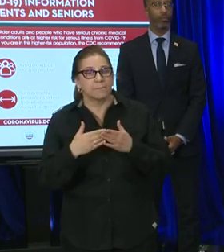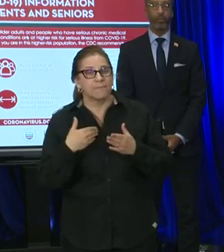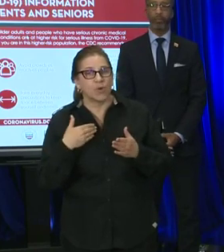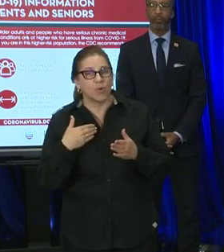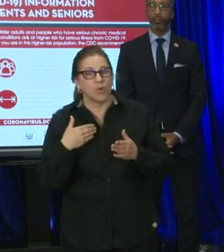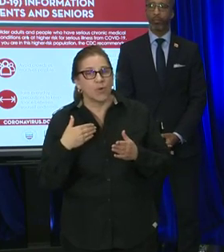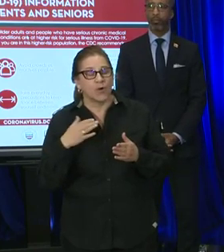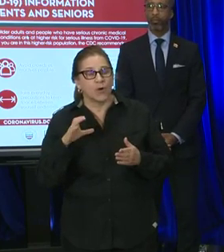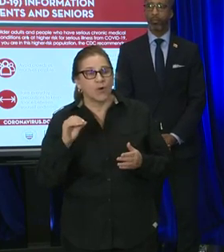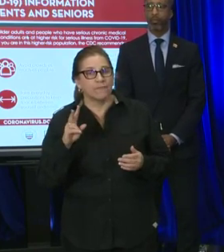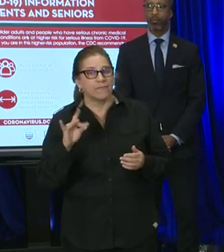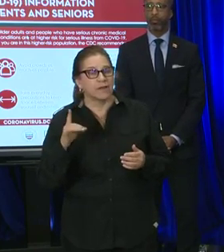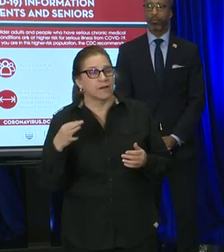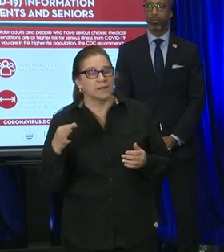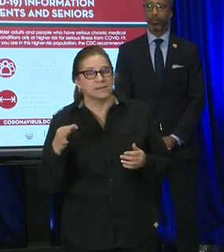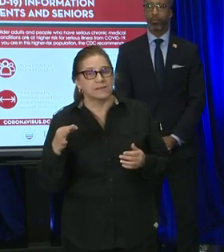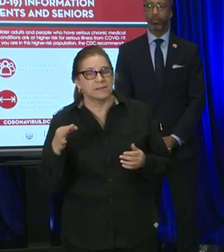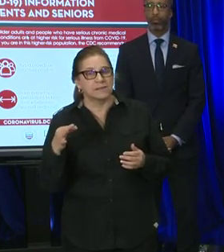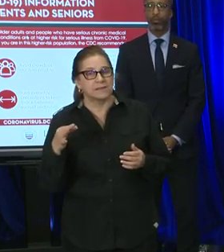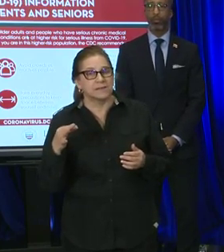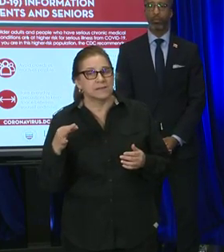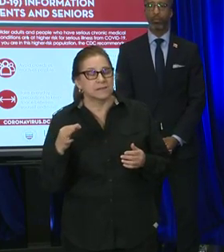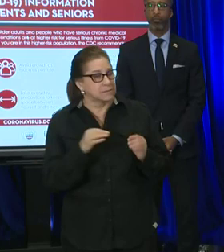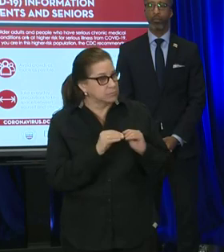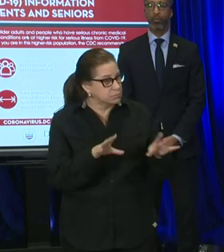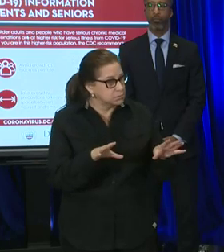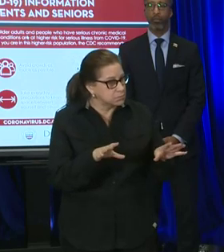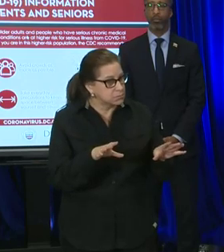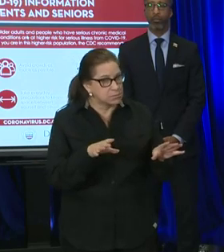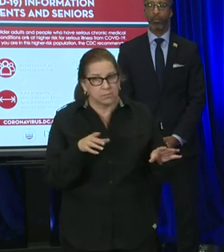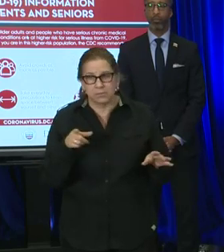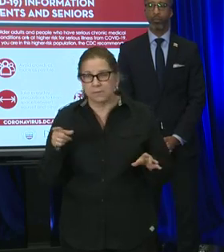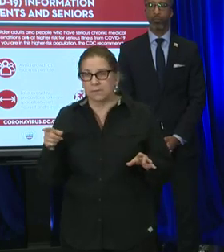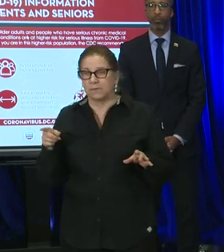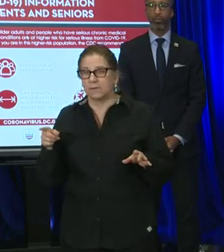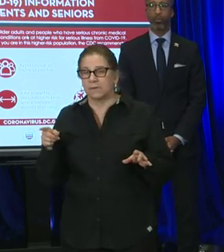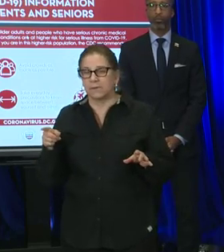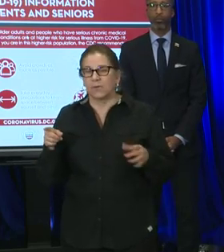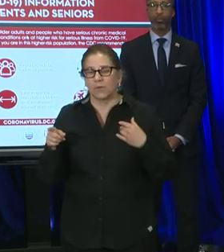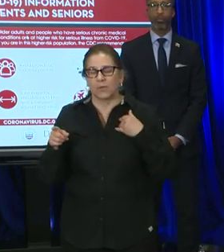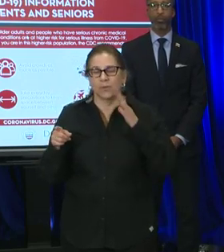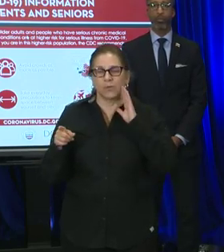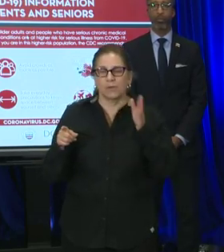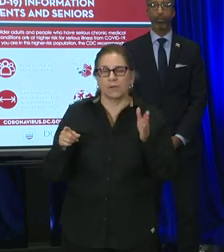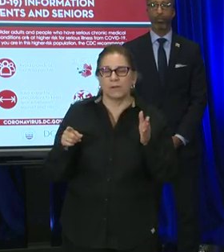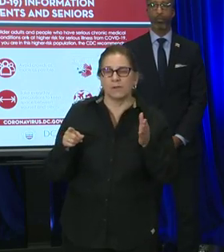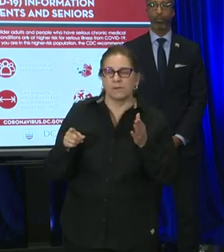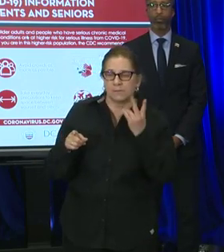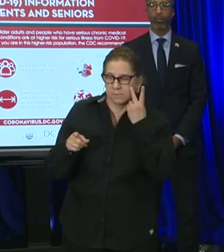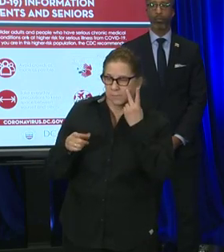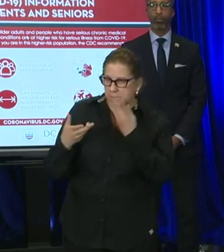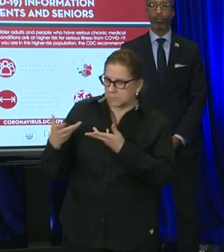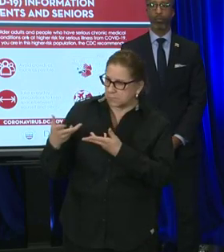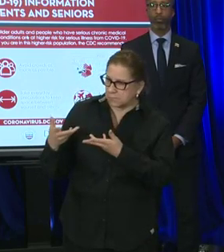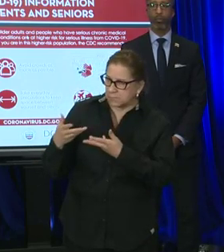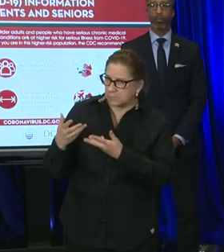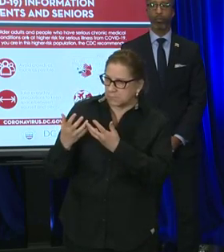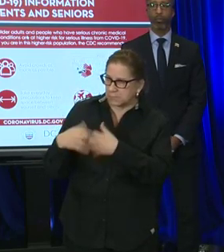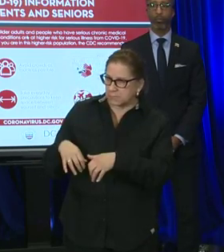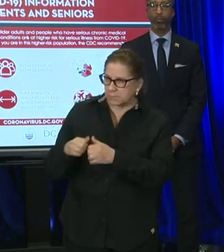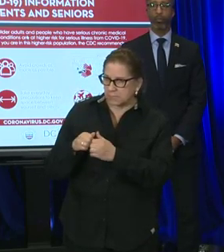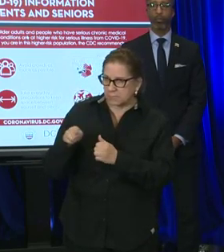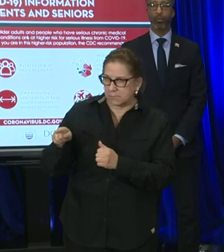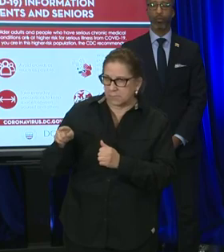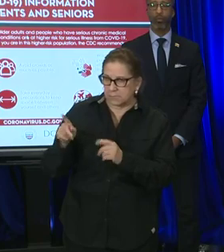to the presence of COVID-19, we will work with them on securing benefits or trying